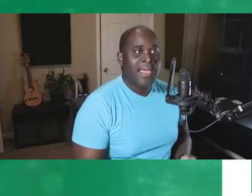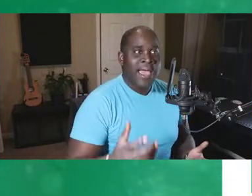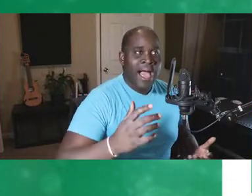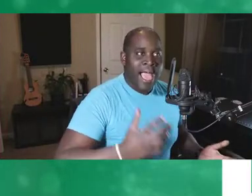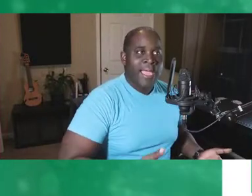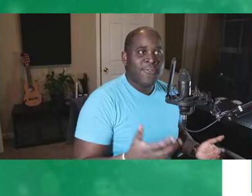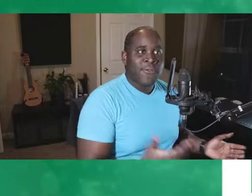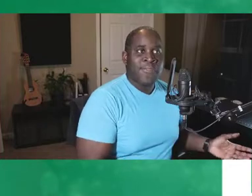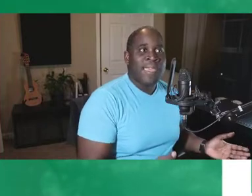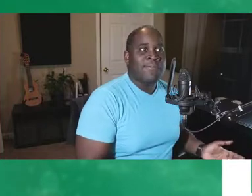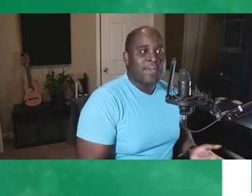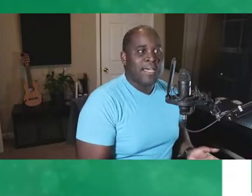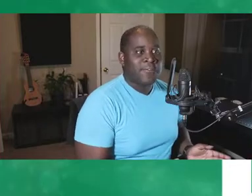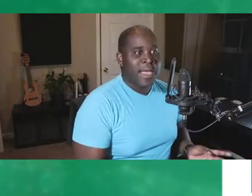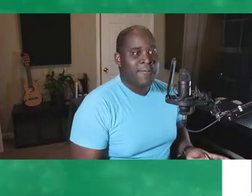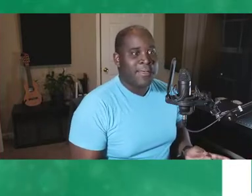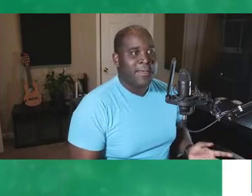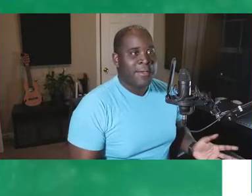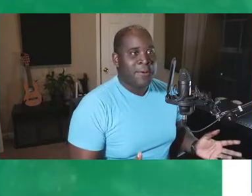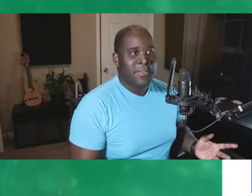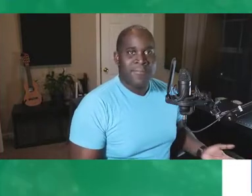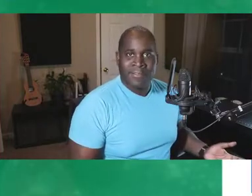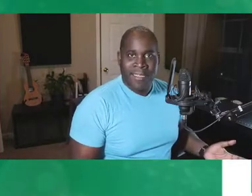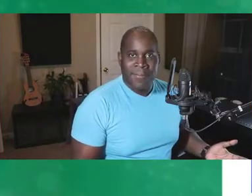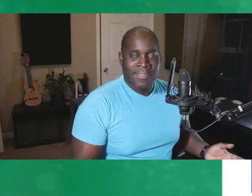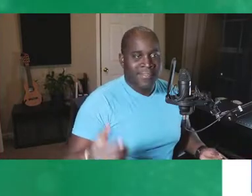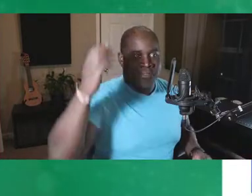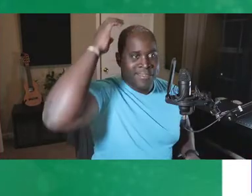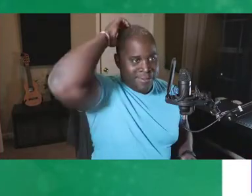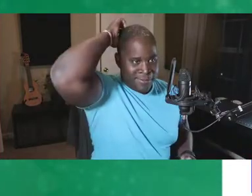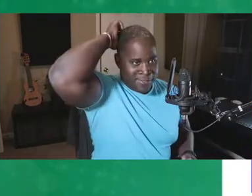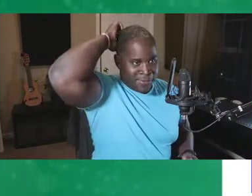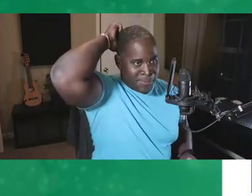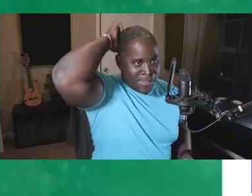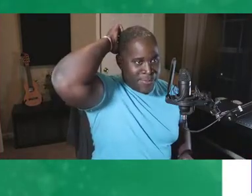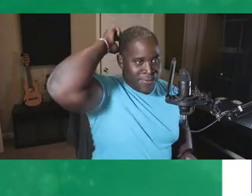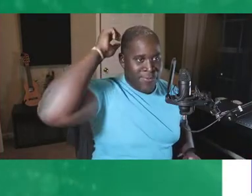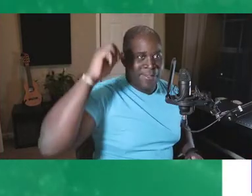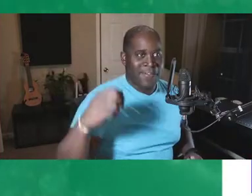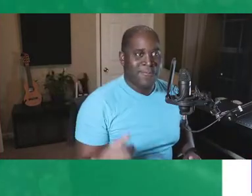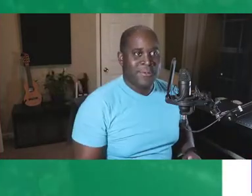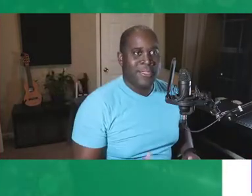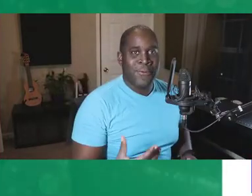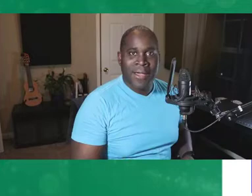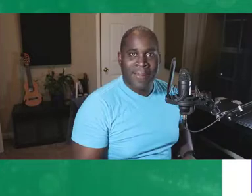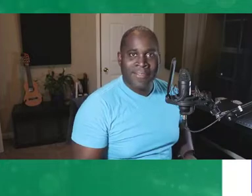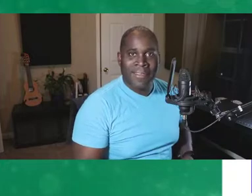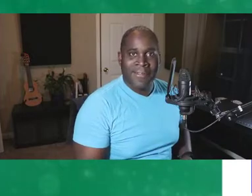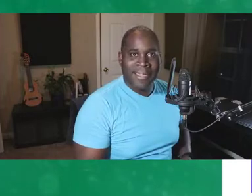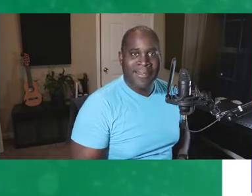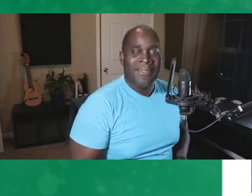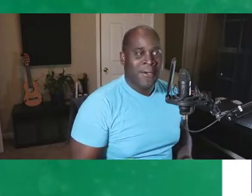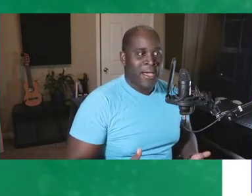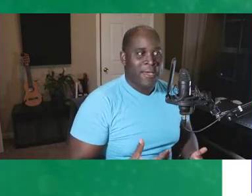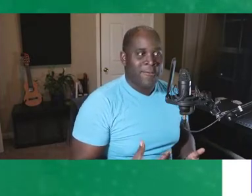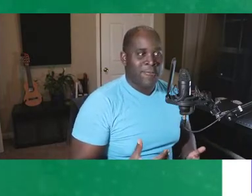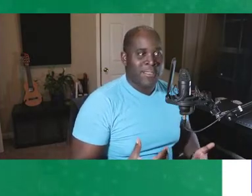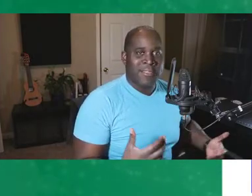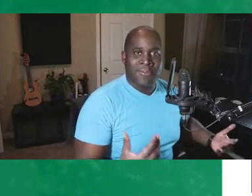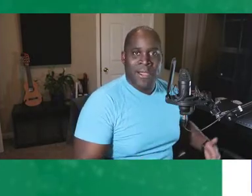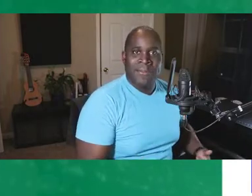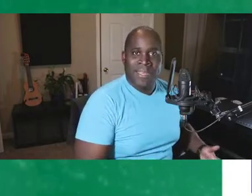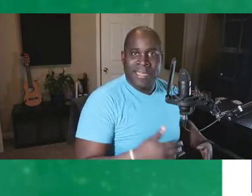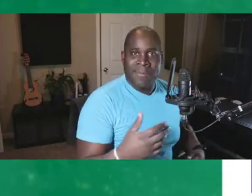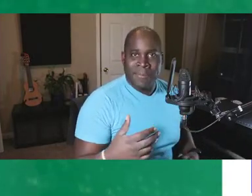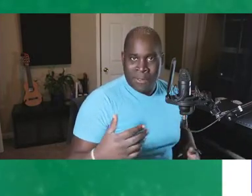too. I am so thankful you guys are having a really fun time with this. This number of really cool comments that I've gotten have